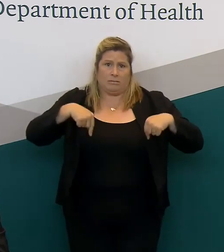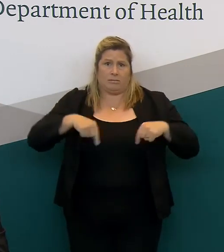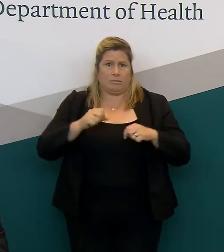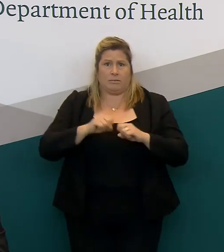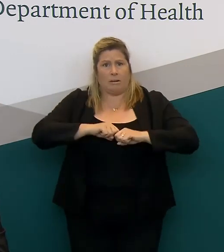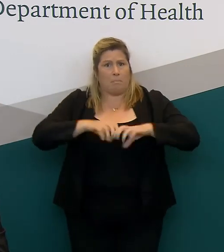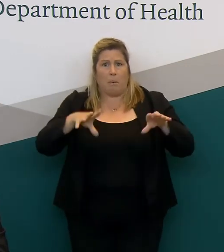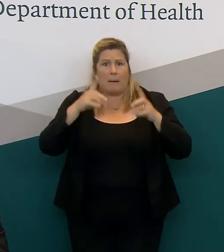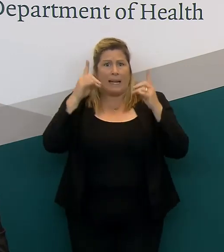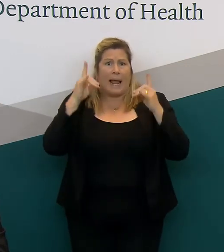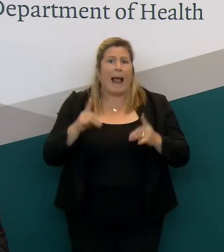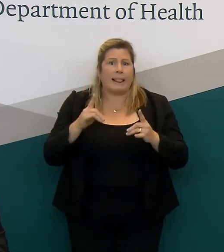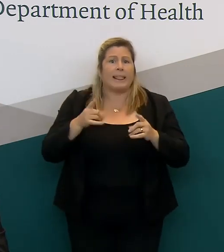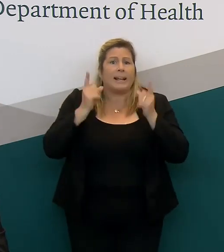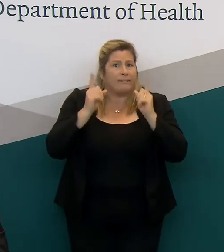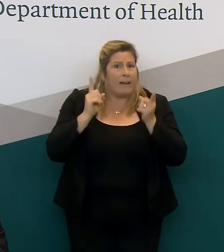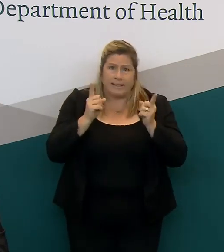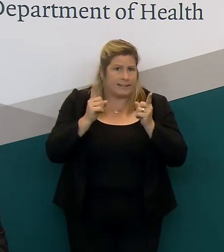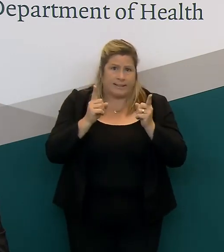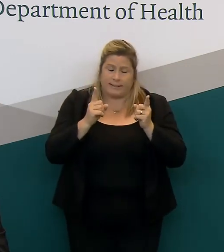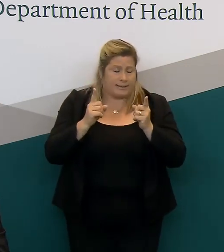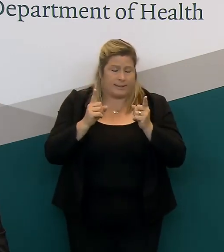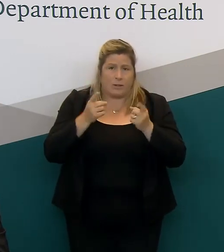every sort of part of pleasurable activity